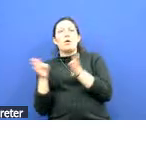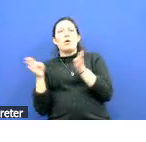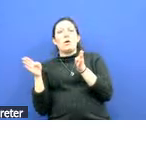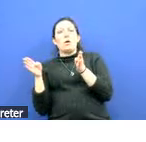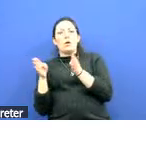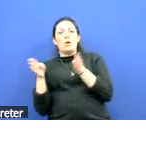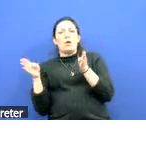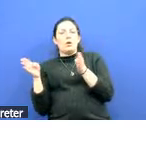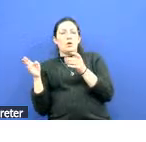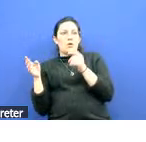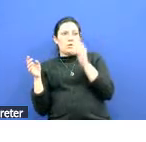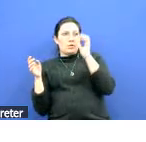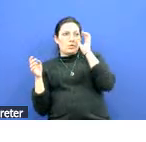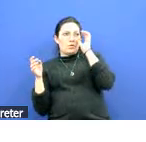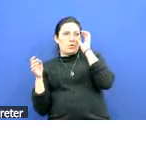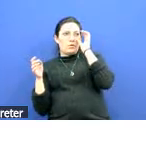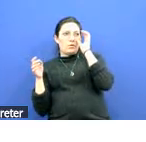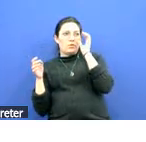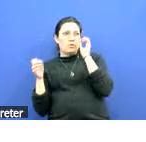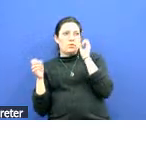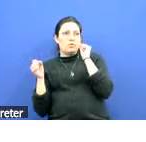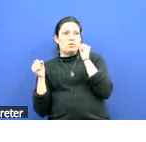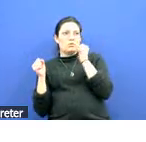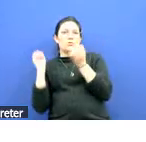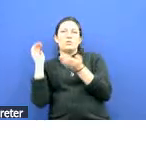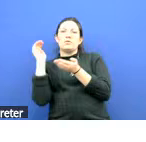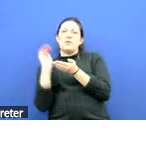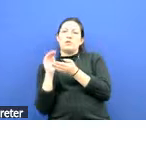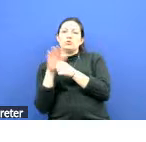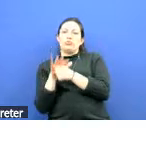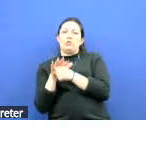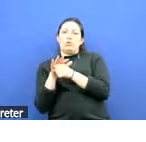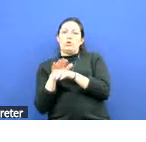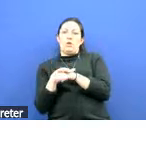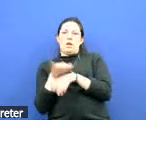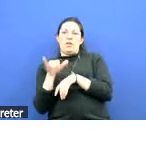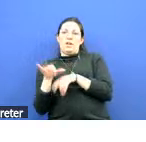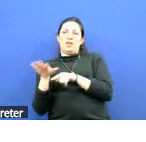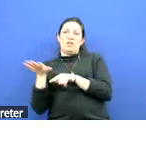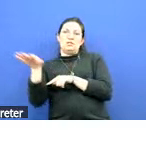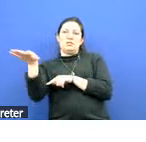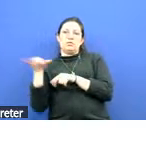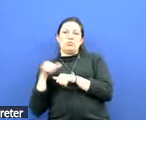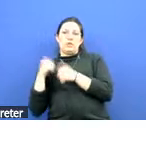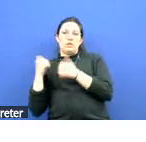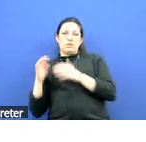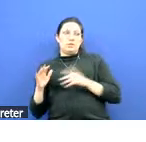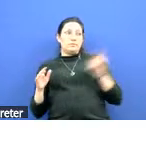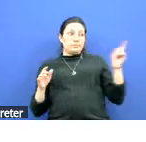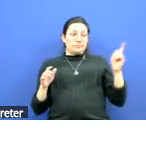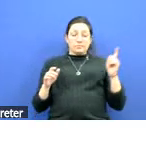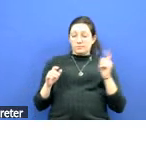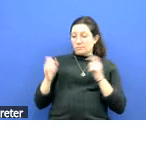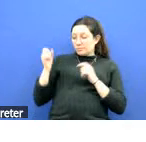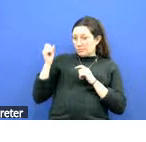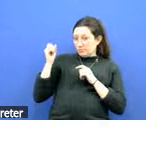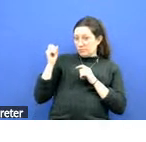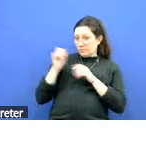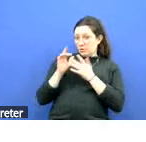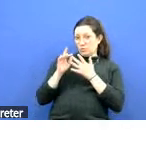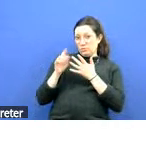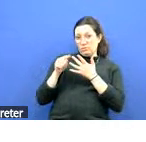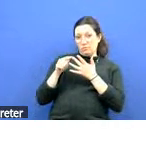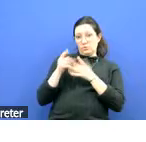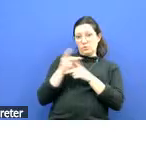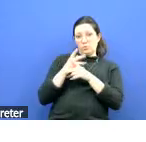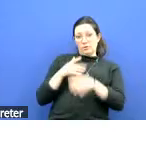from the town to support that and alleviate some of the pressure. Yeah, so in some of those, today, the wires go like right through over the